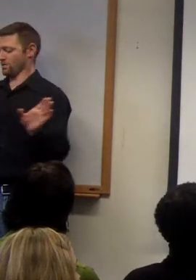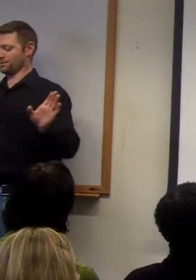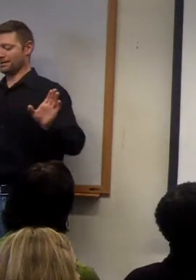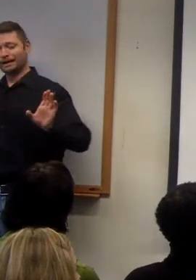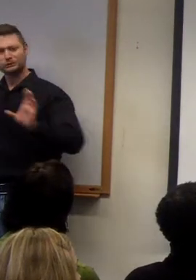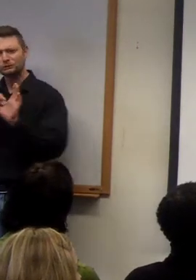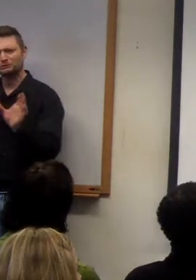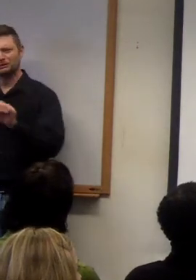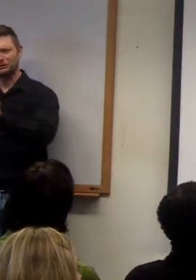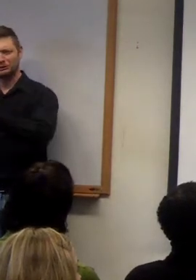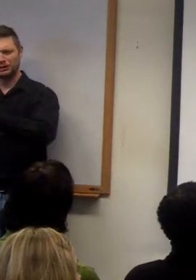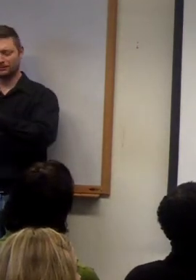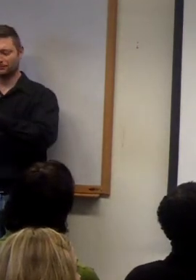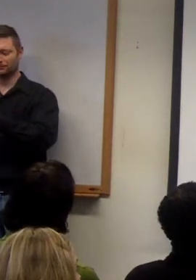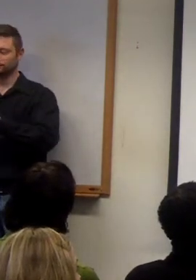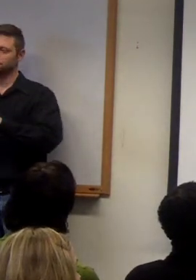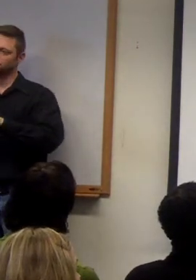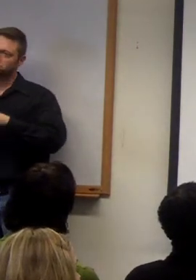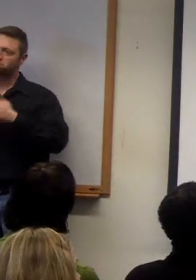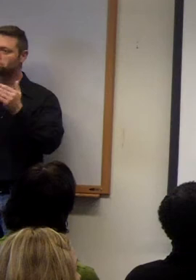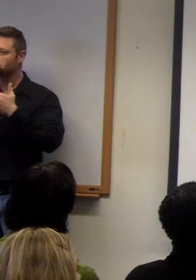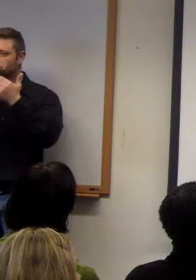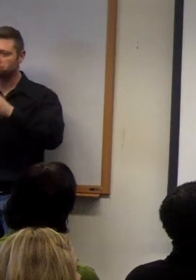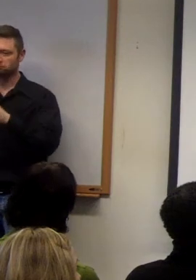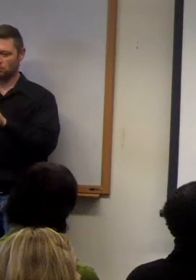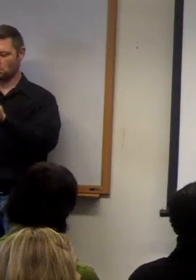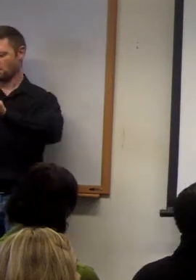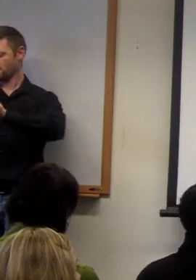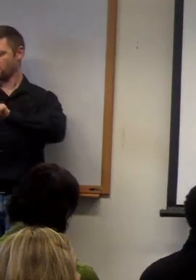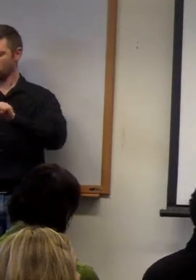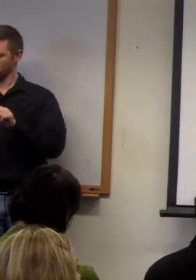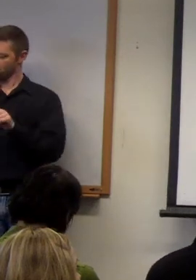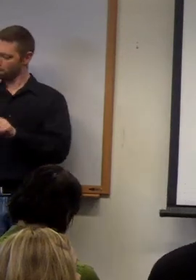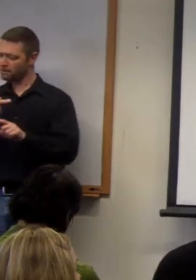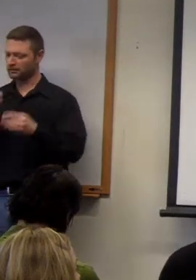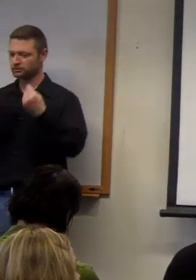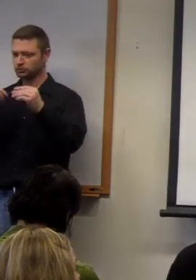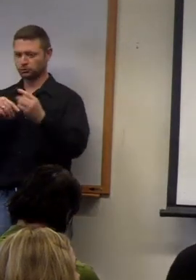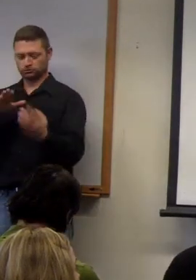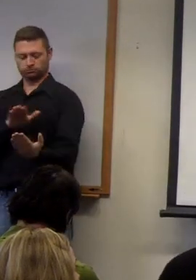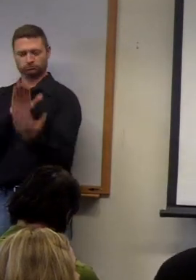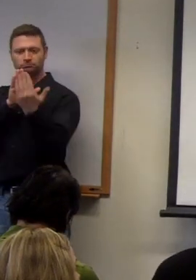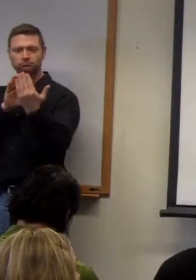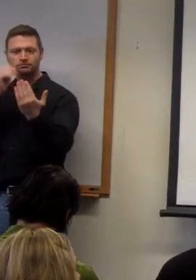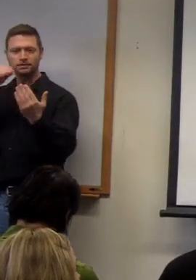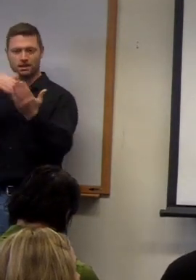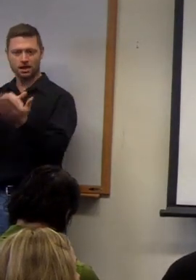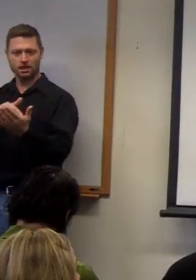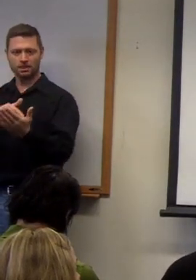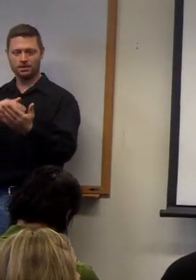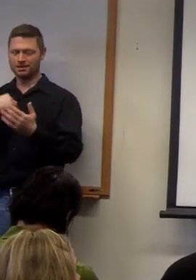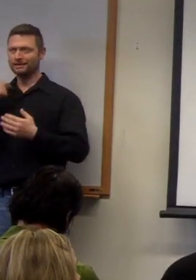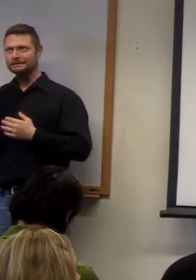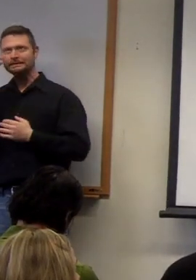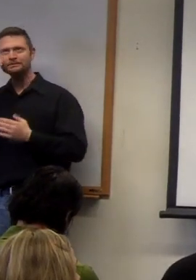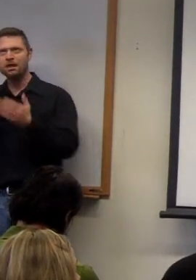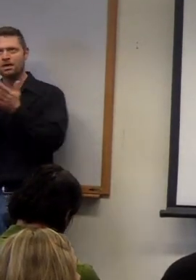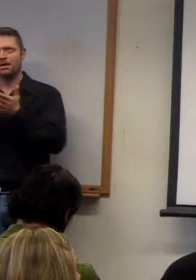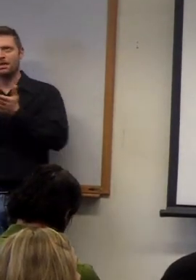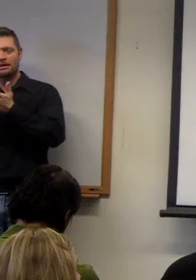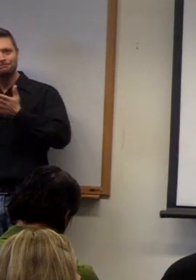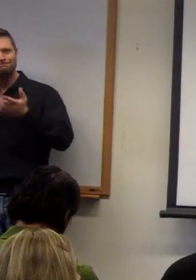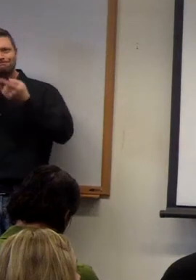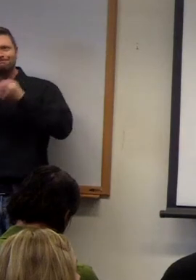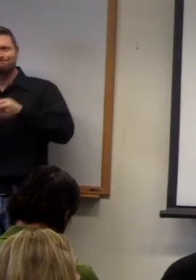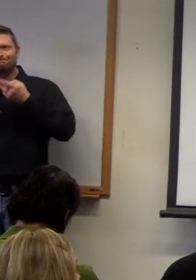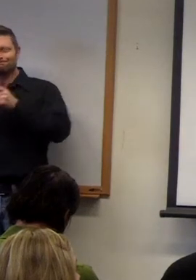back, spoke with the owner of the store, and I asked him. I told him that I reviewed every scenario. I reviewed every scenario in my mind of what it could